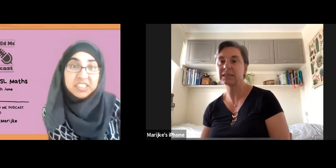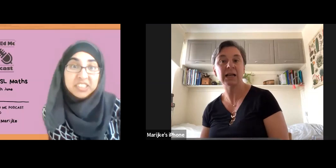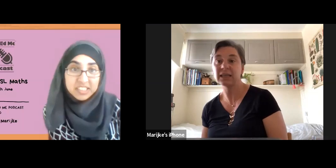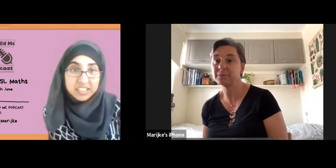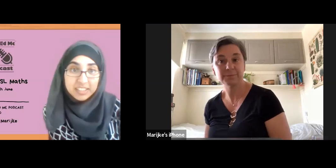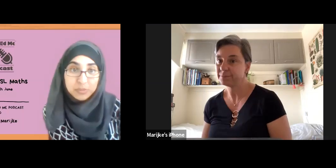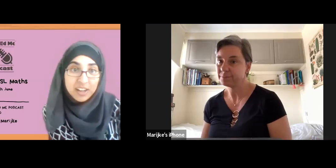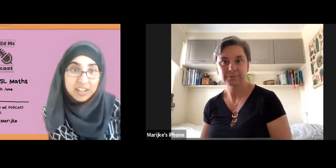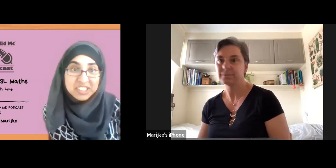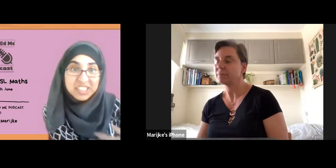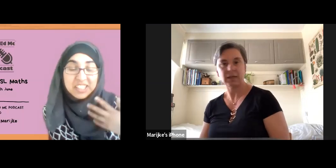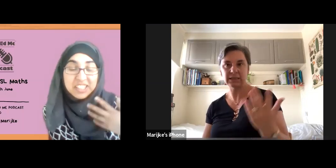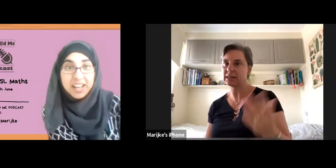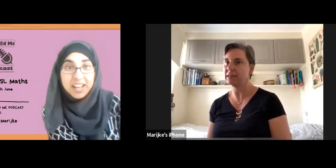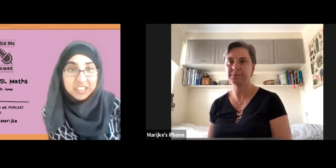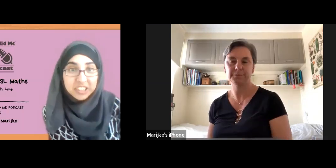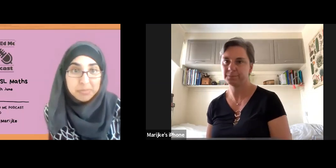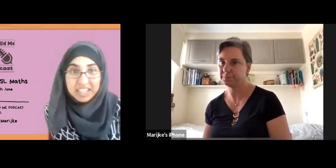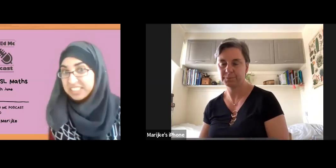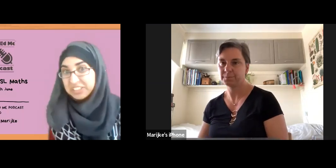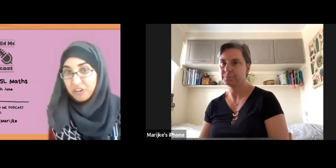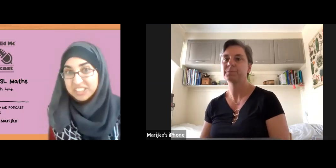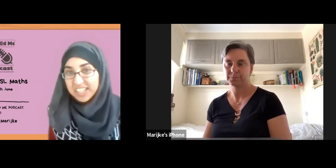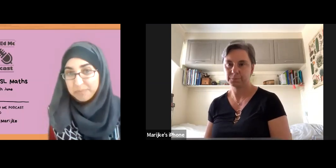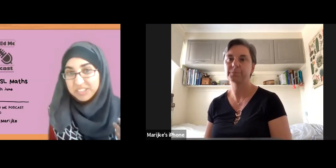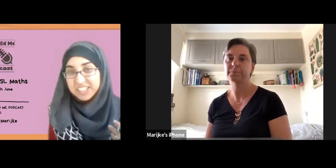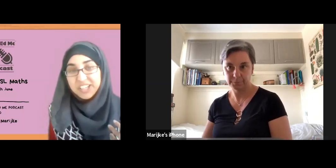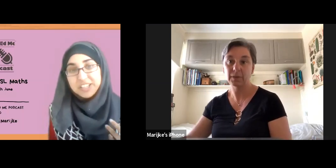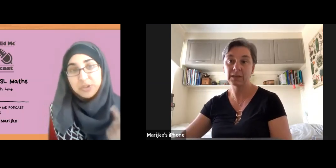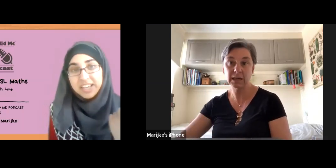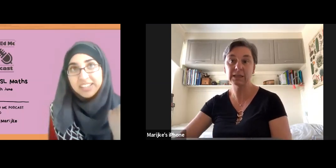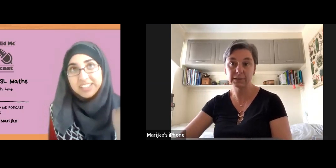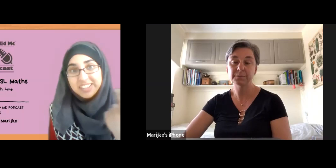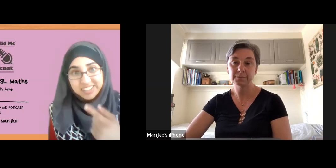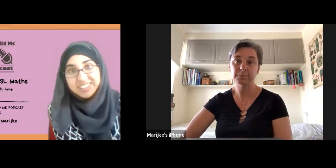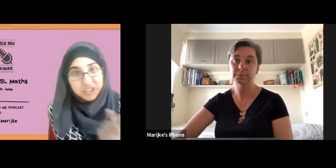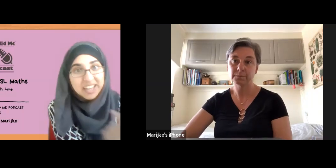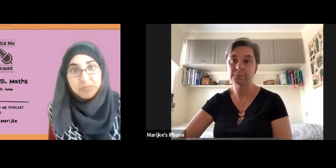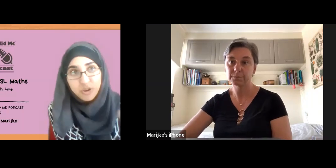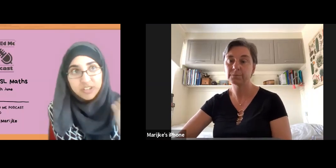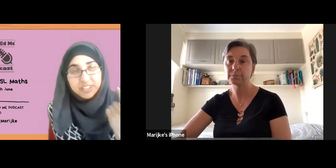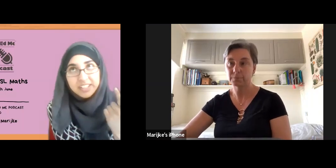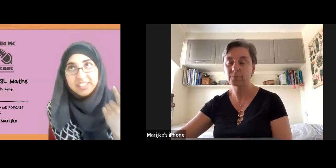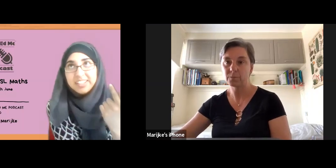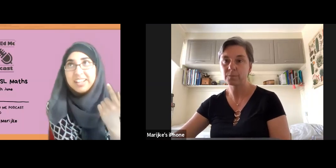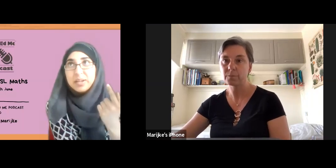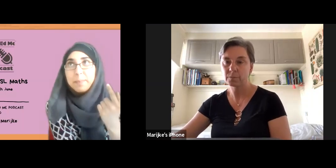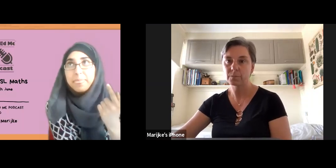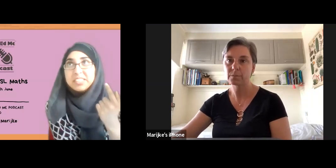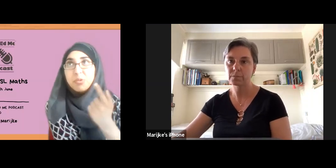to sign certain words. They don't know how to explain certain concepts. You're getting more of a, there's more of